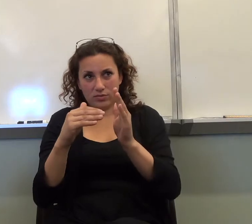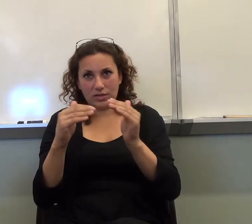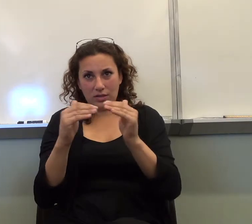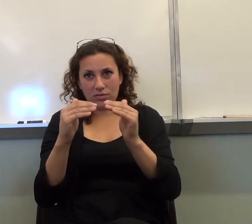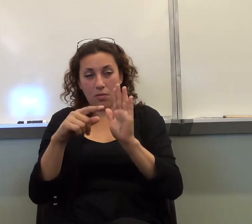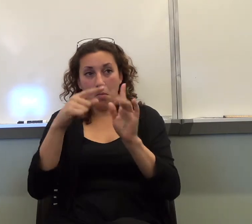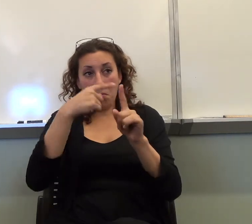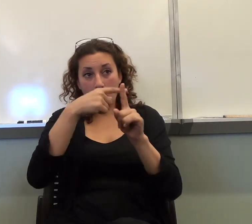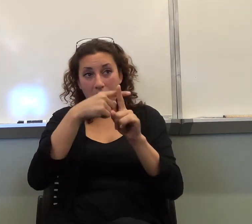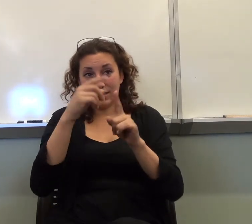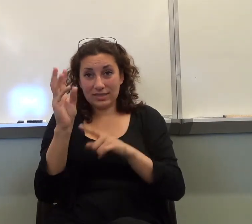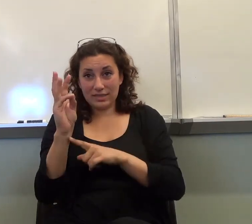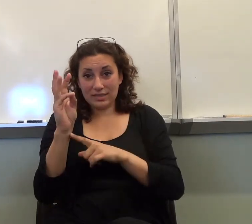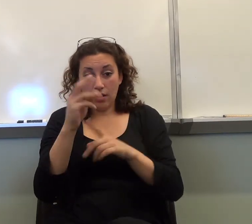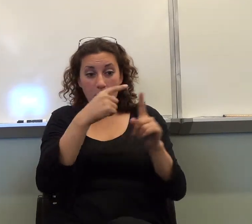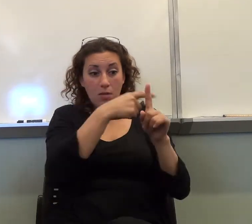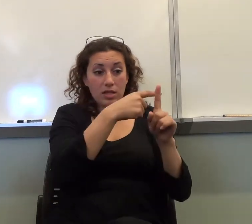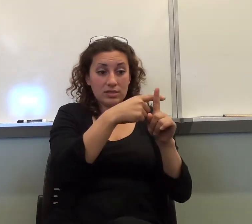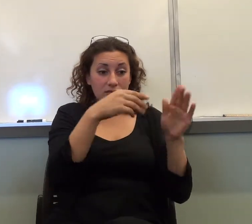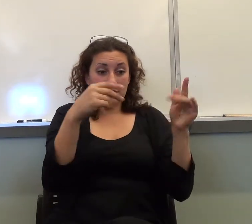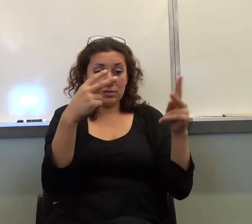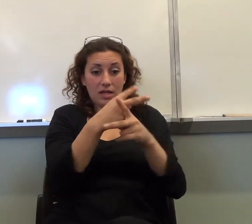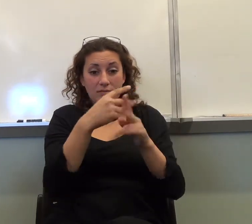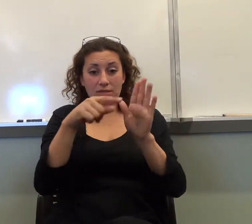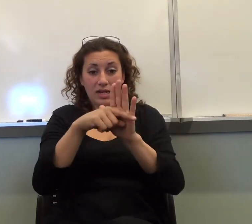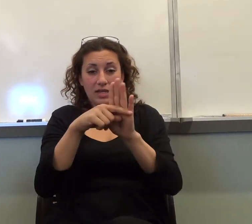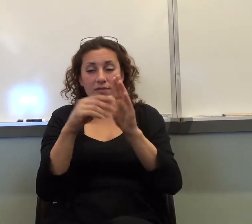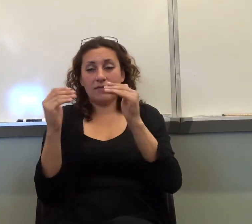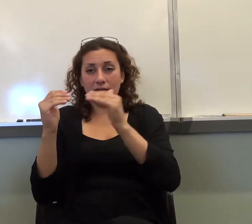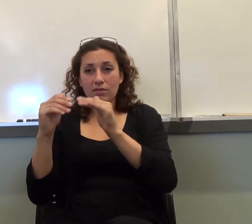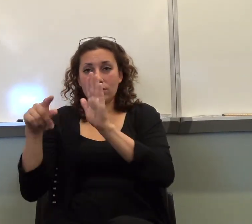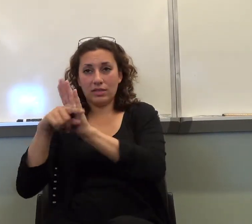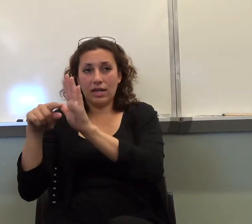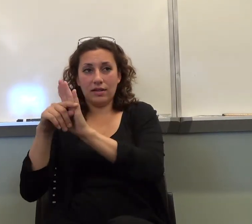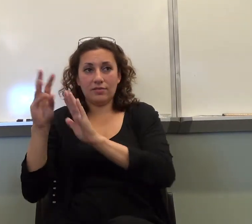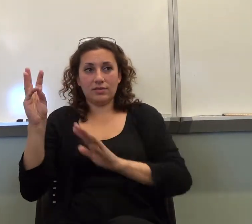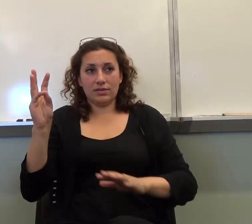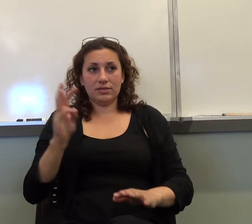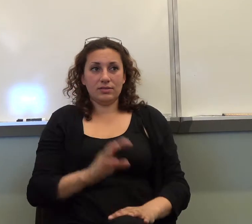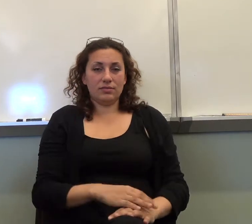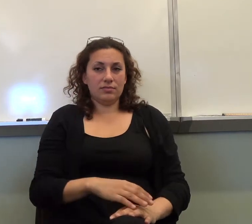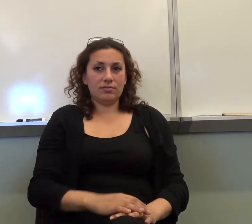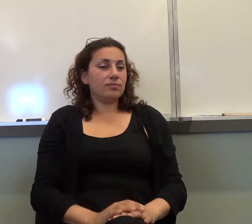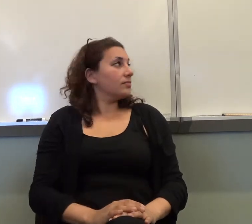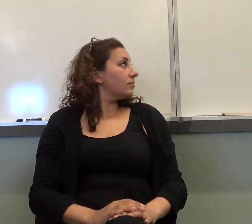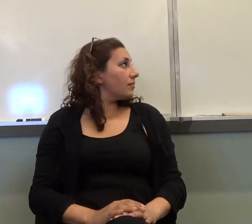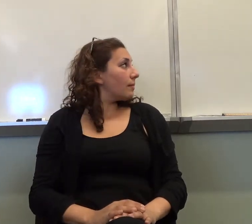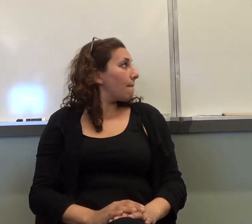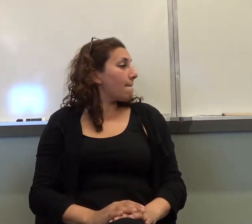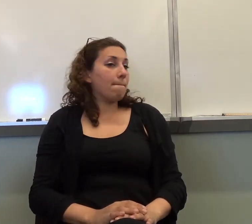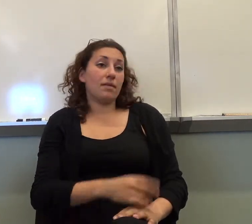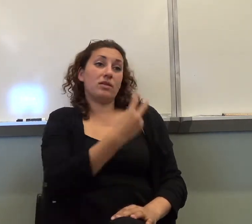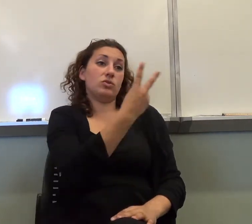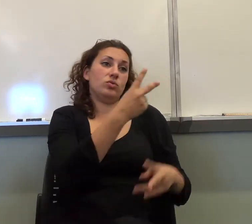positive times a negative has got to be negative. And of course, the 2 times 2 times 2 is